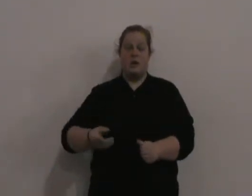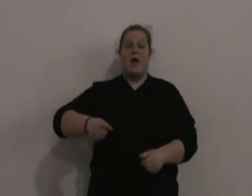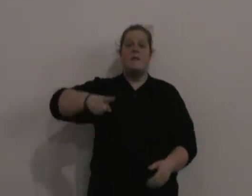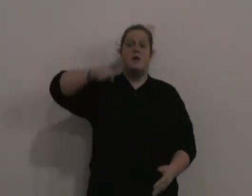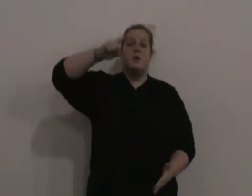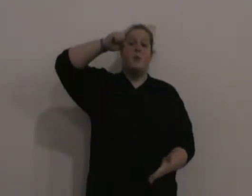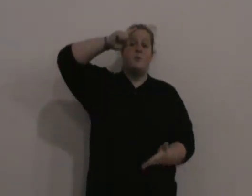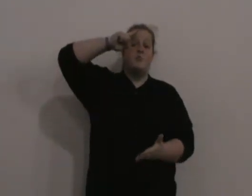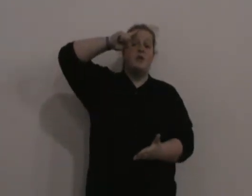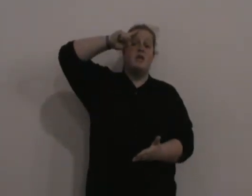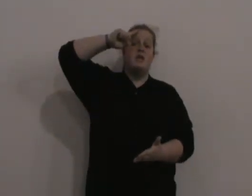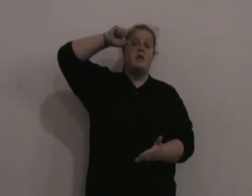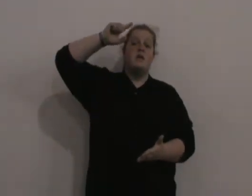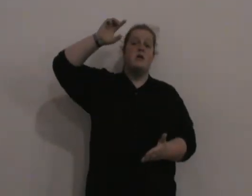And then B